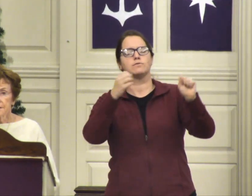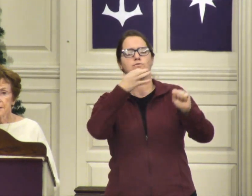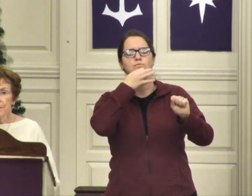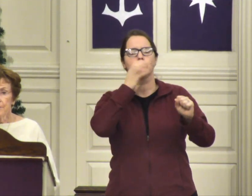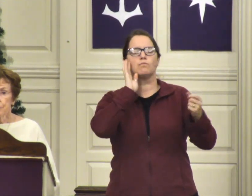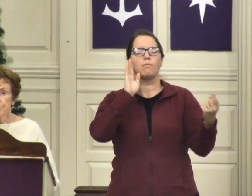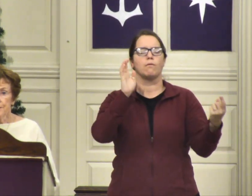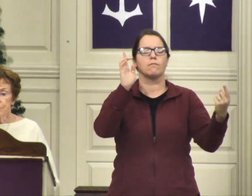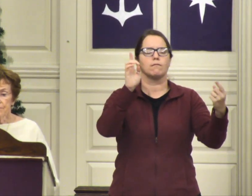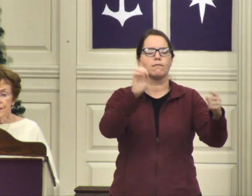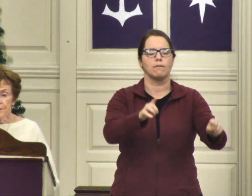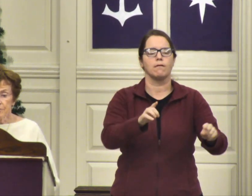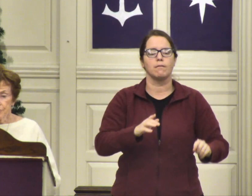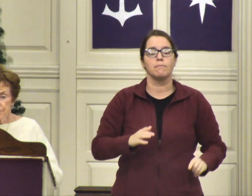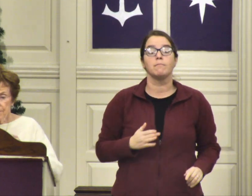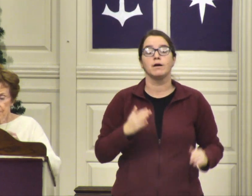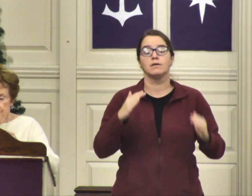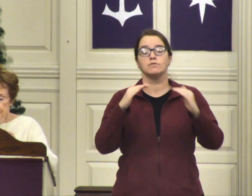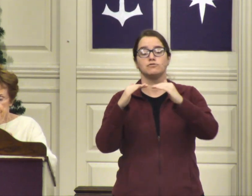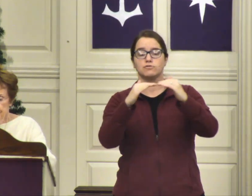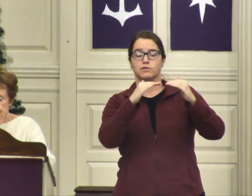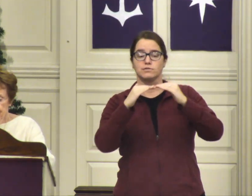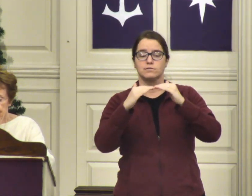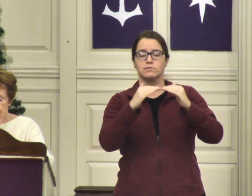justice about to be revealed.